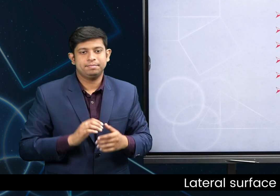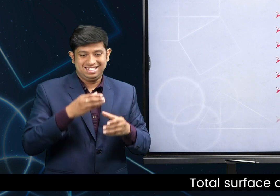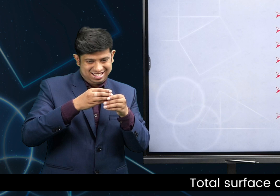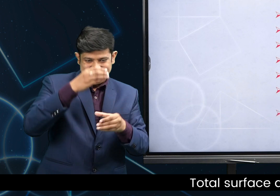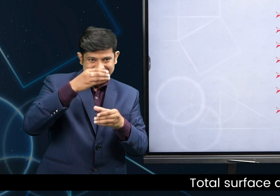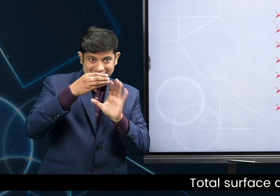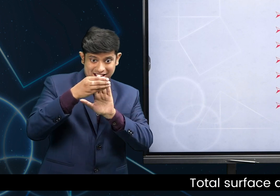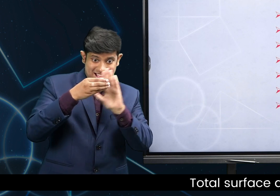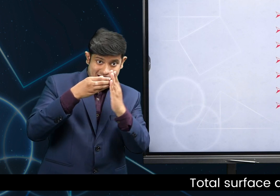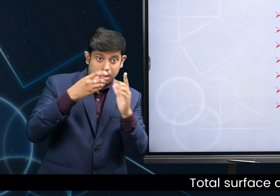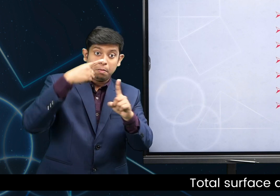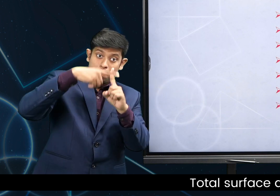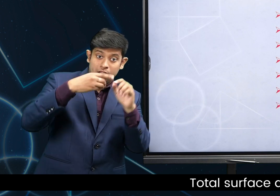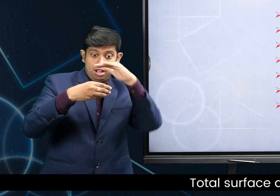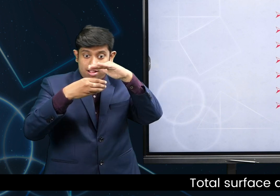total surface area,